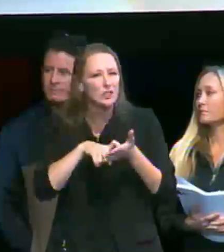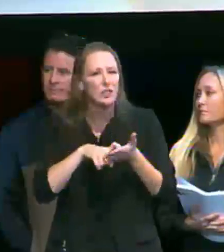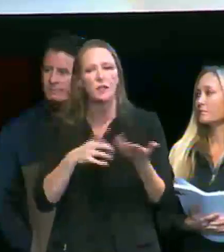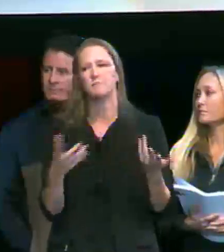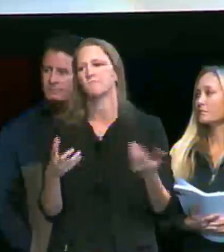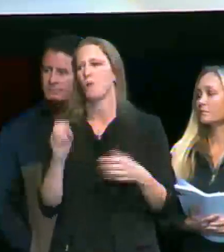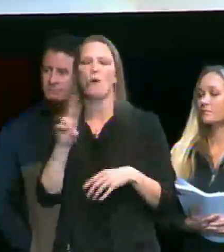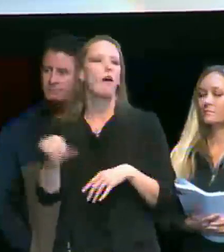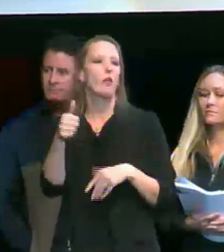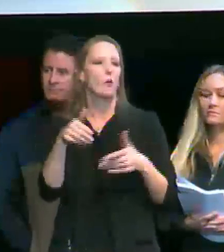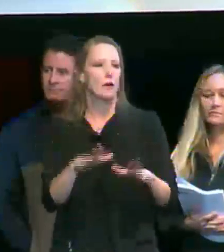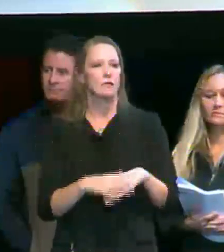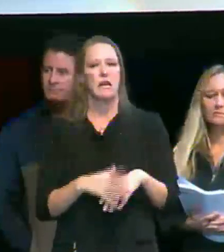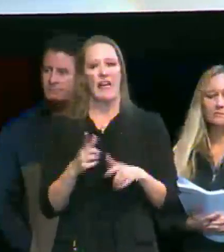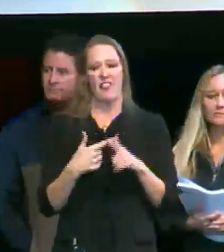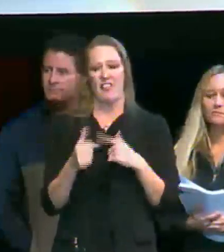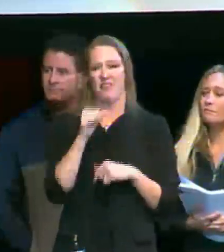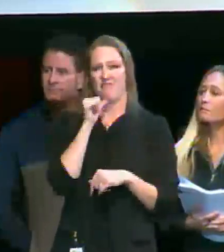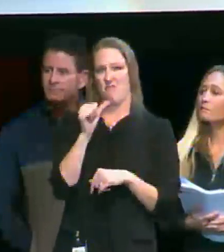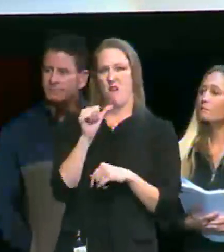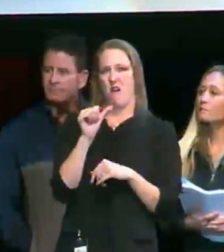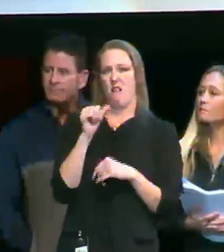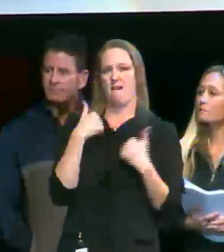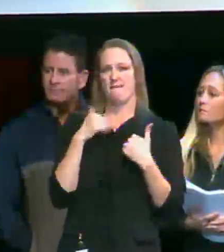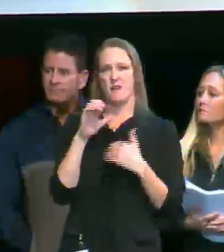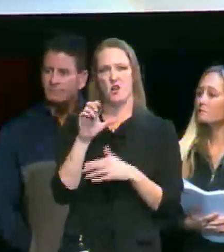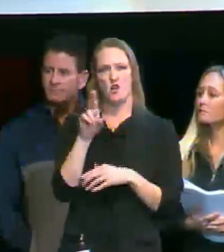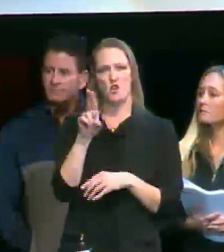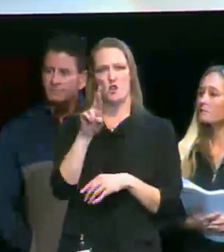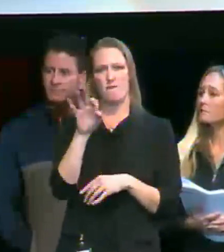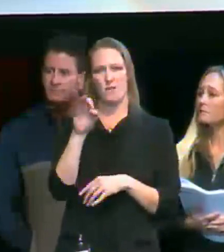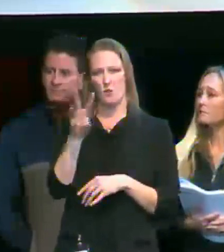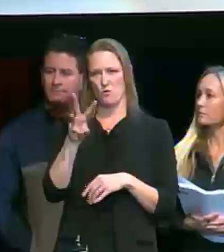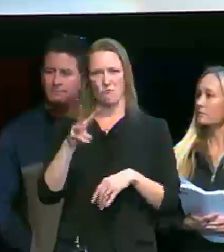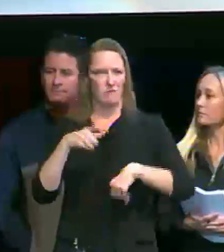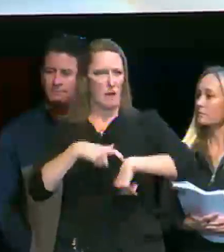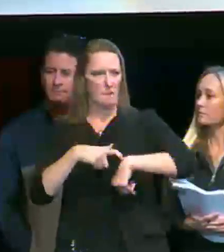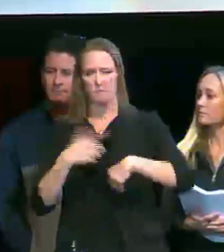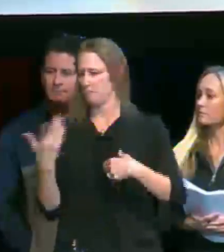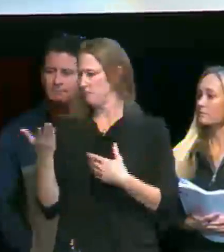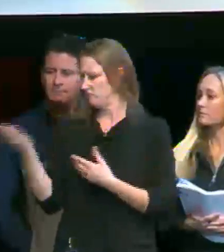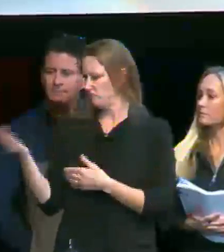non-curfew time, so that you can stagger in and out. Have the sheriff address that.